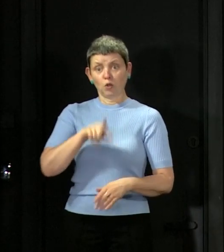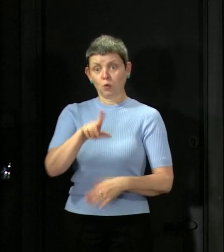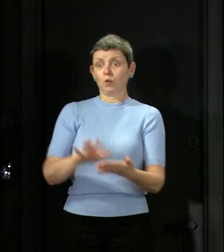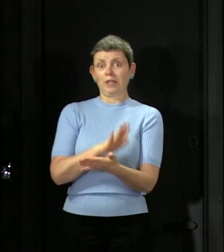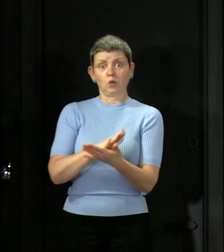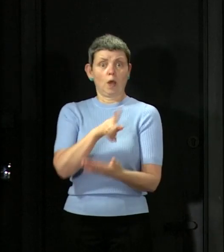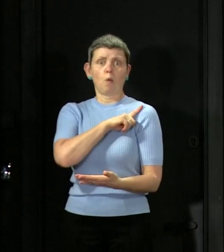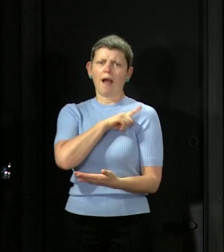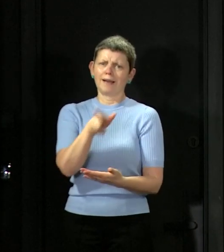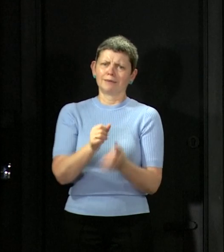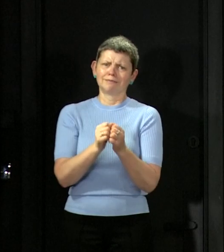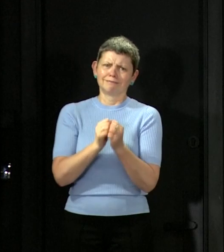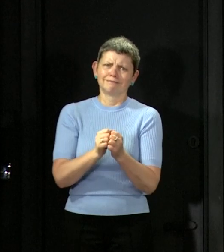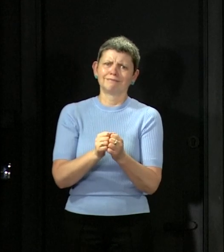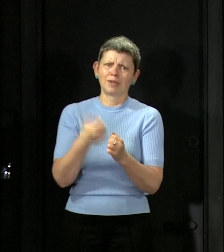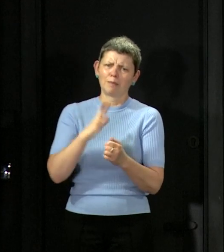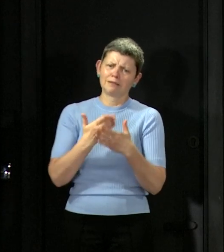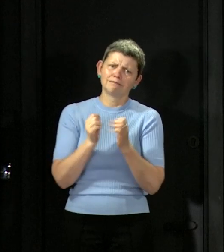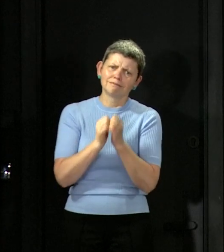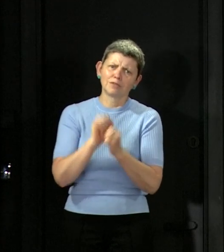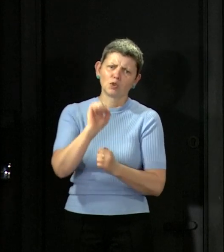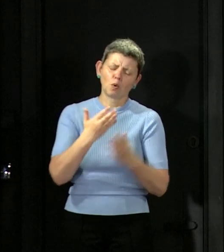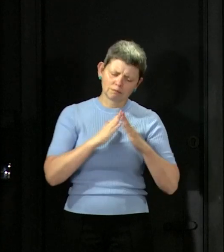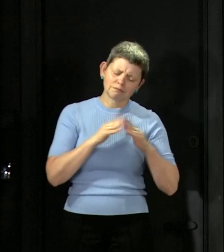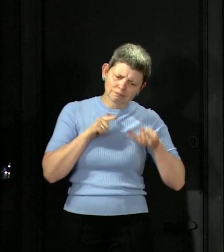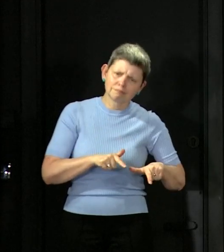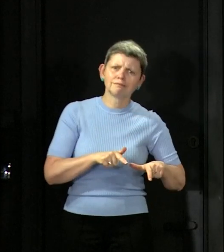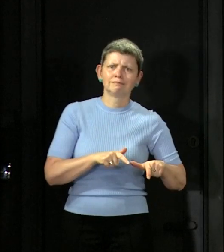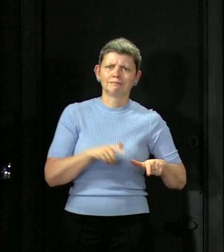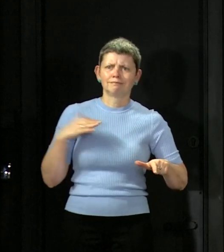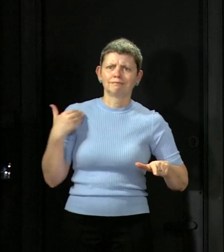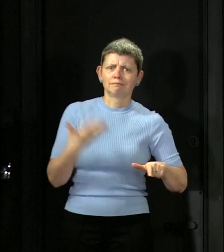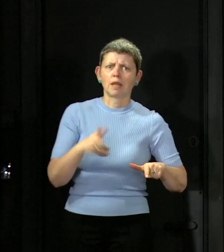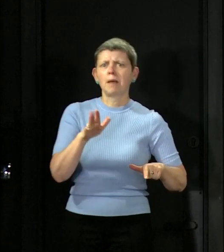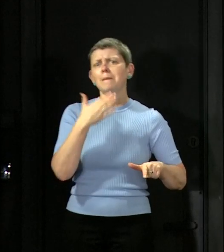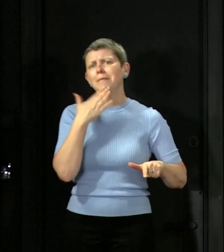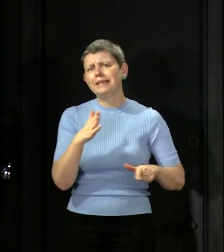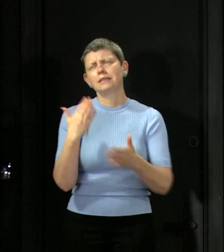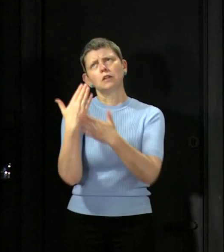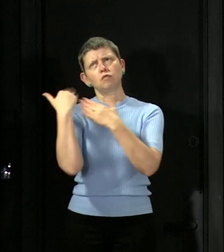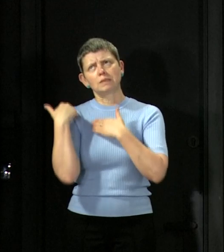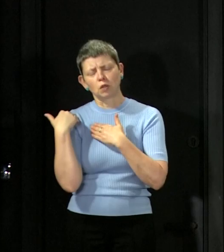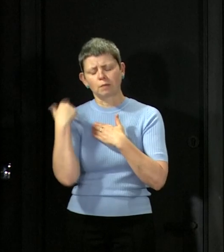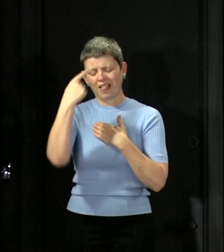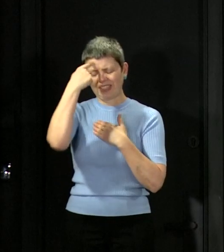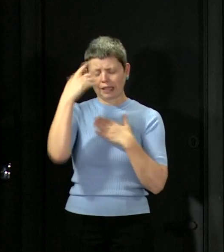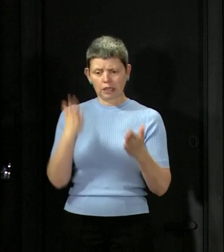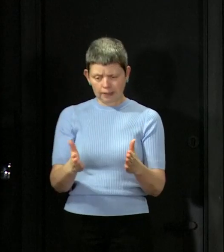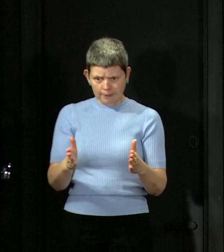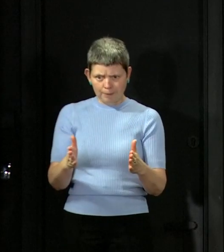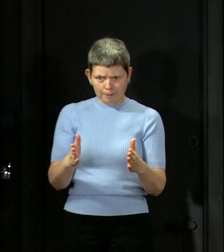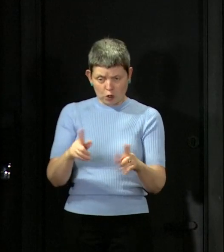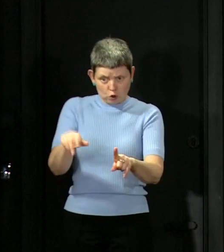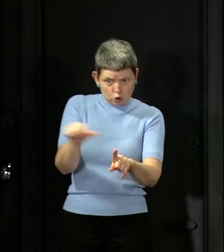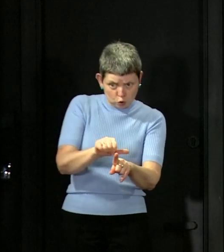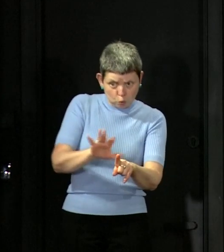than earned it. But I am asking you to please do so responsibly. I'm appealing to your judgment and to your sense of